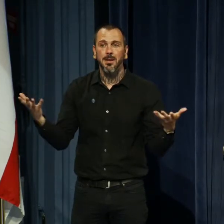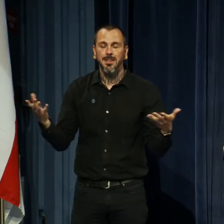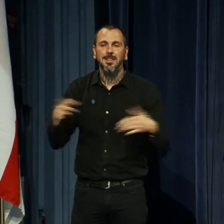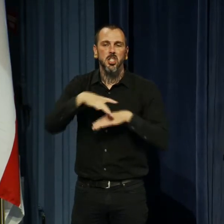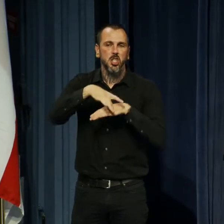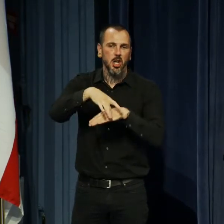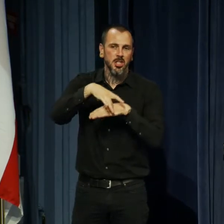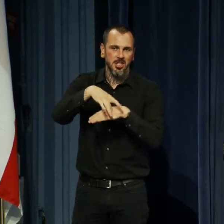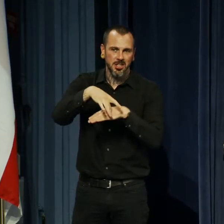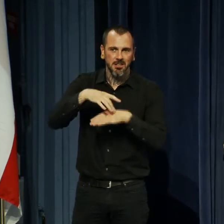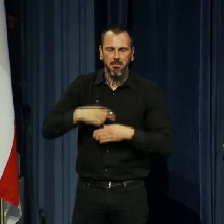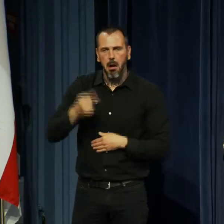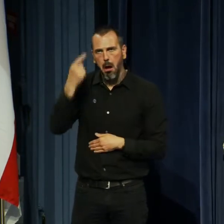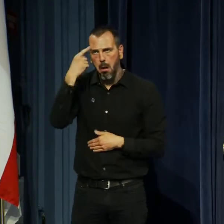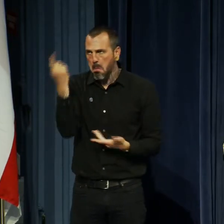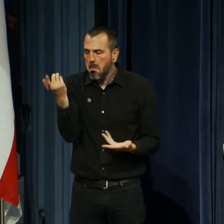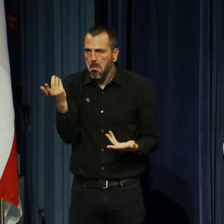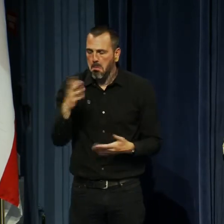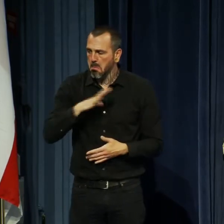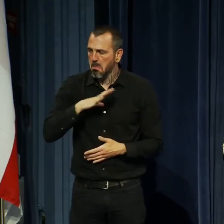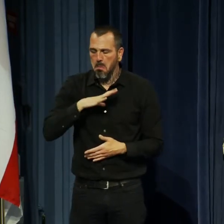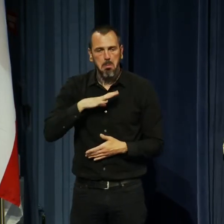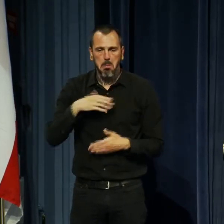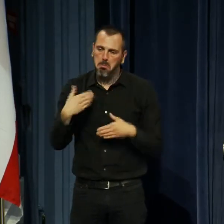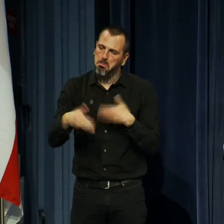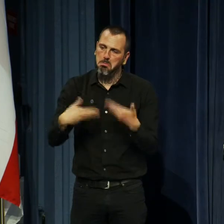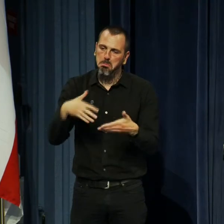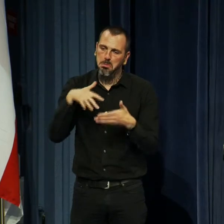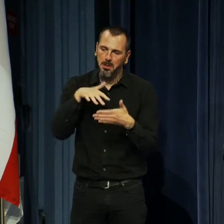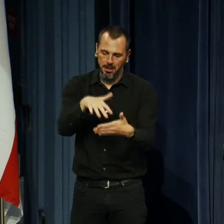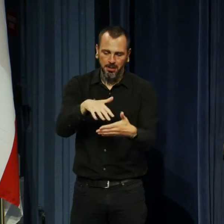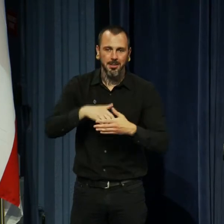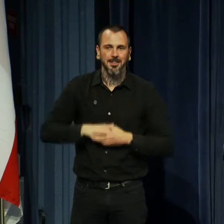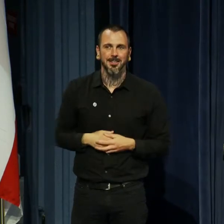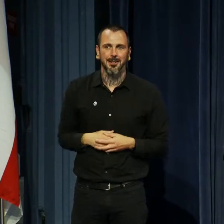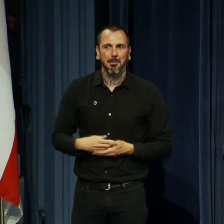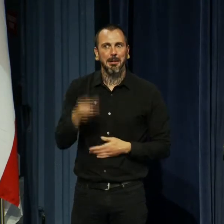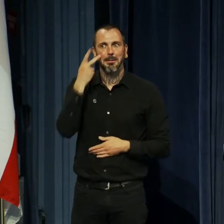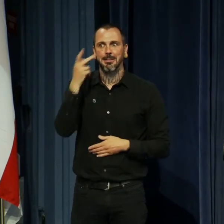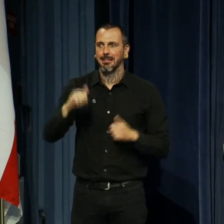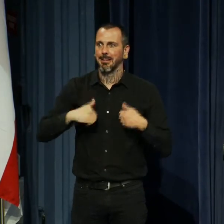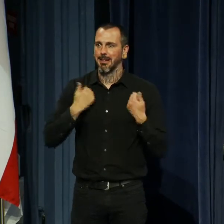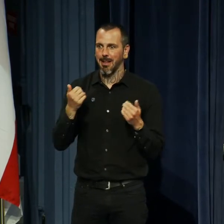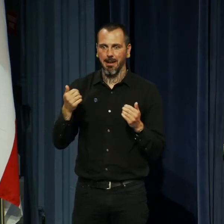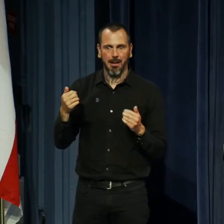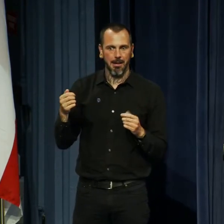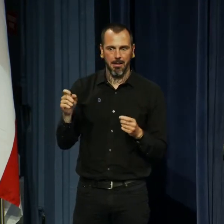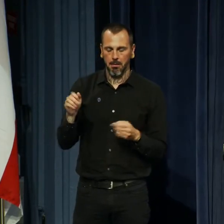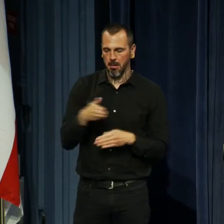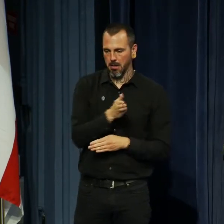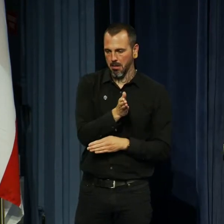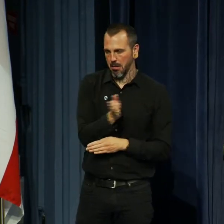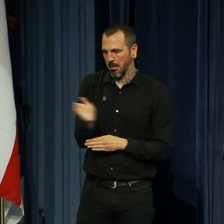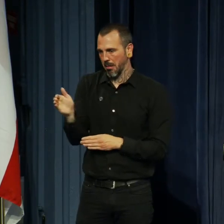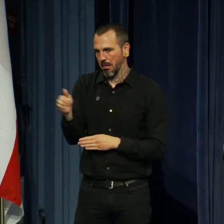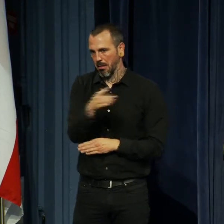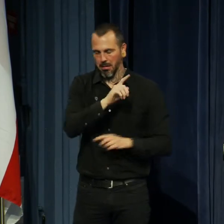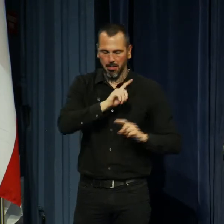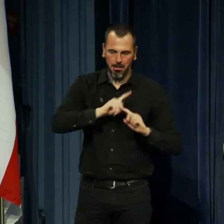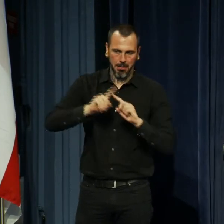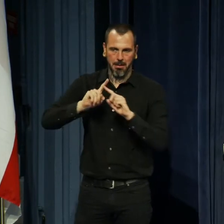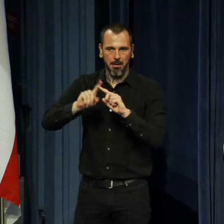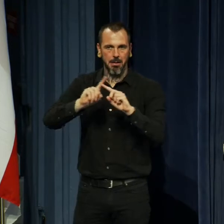Academic, Tara Lee Hammond, Associate Vice President, Student Affairs, and Gordy McNeil, Academic